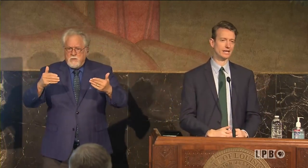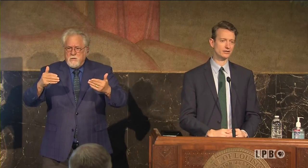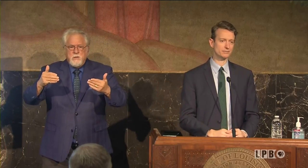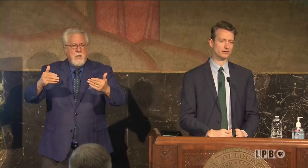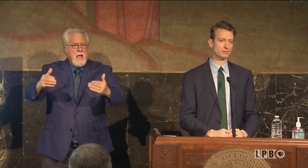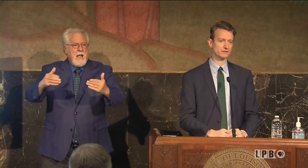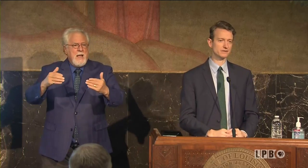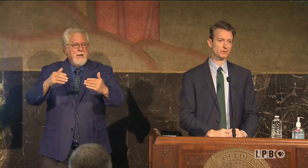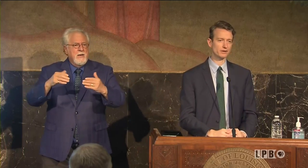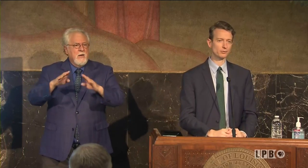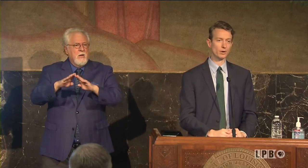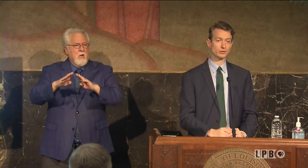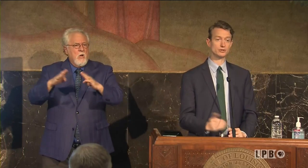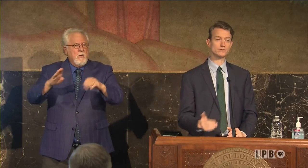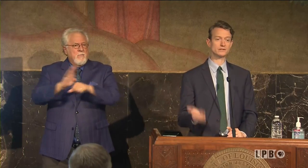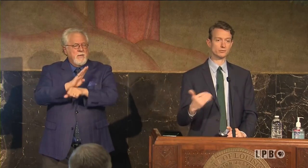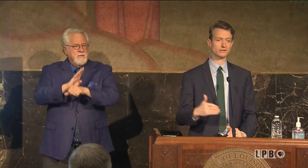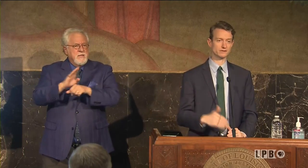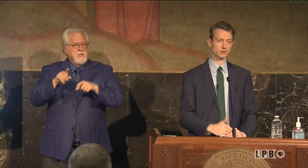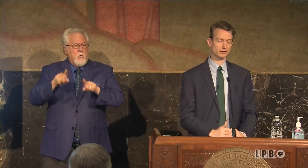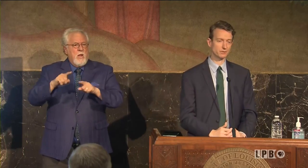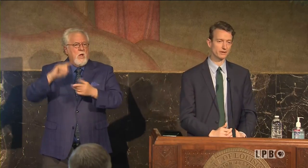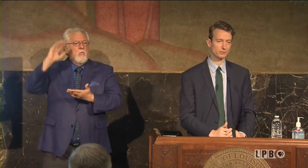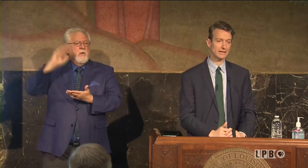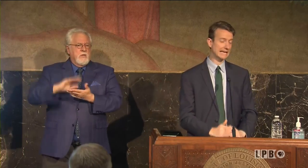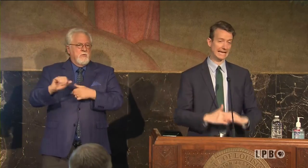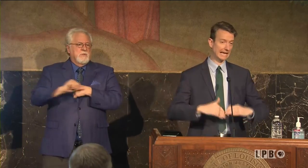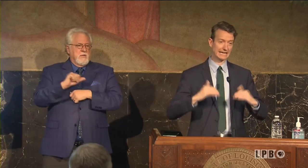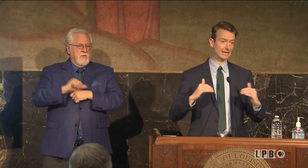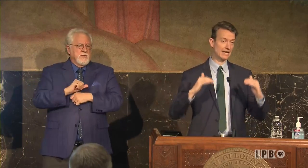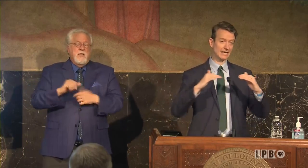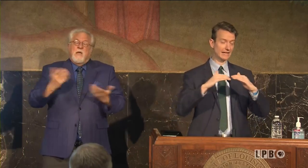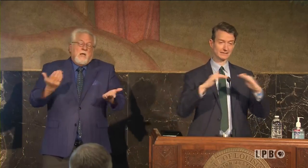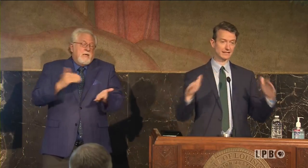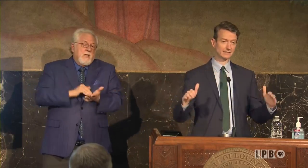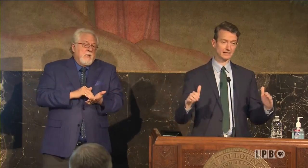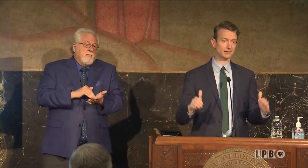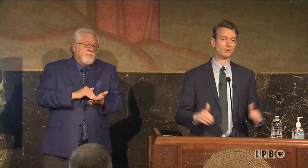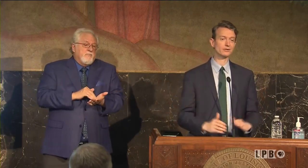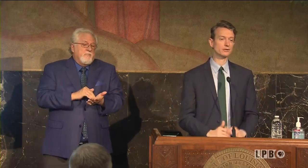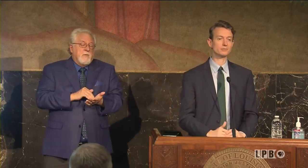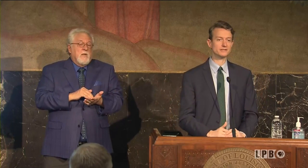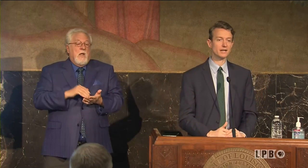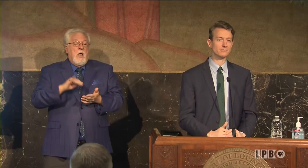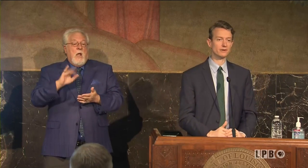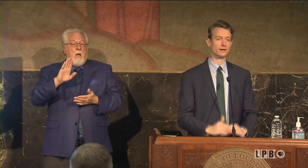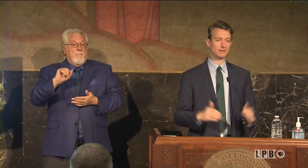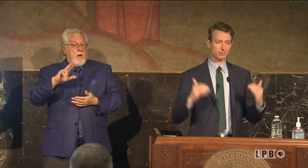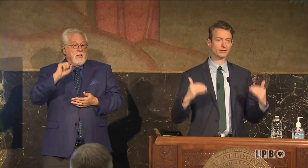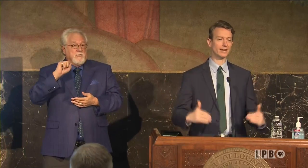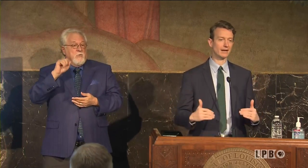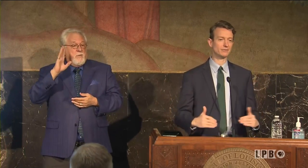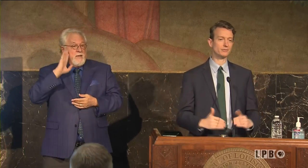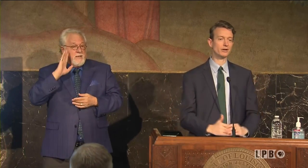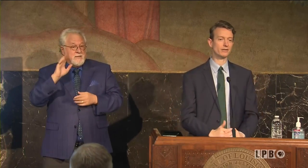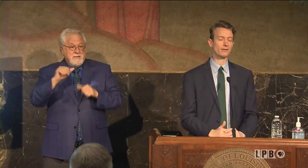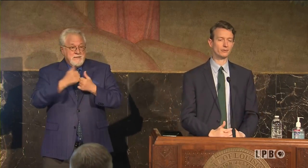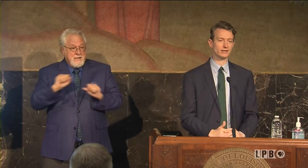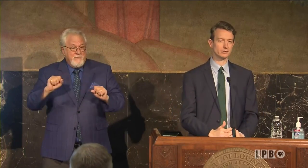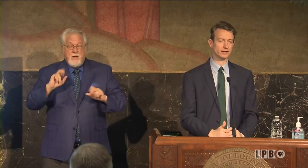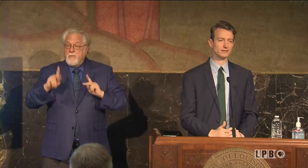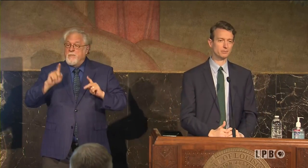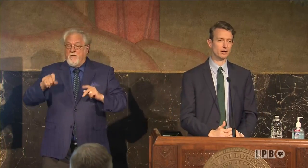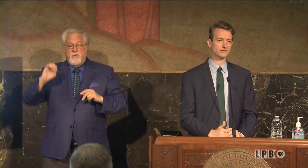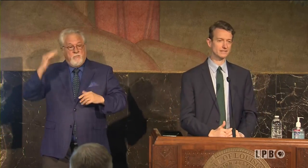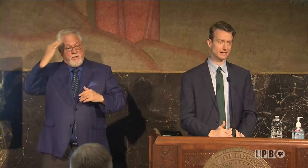to engage as much business as possible while reducing the risk as much as possible. And again, that's not to say that bars are going to be safe. People are going to have to be very